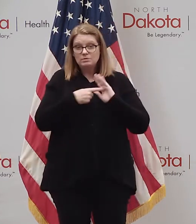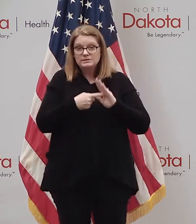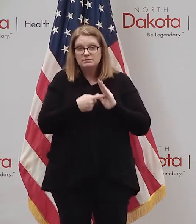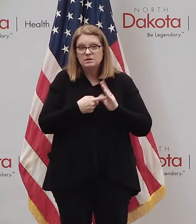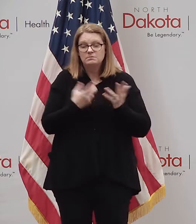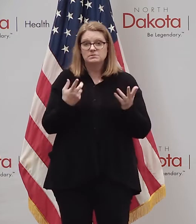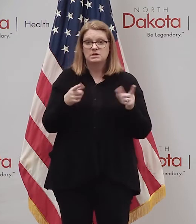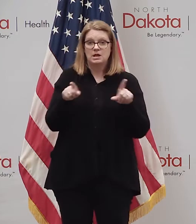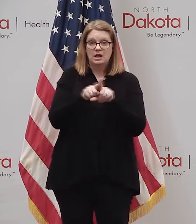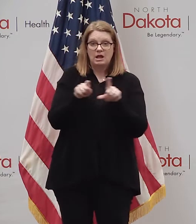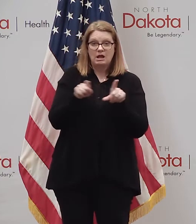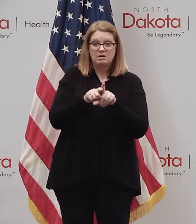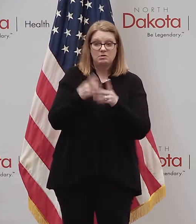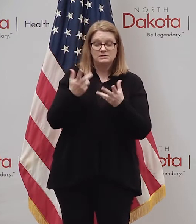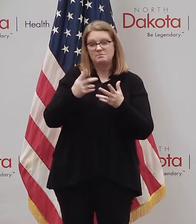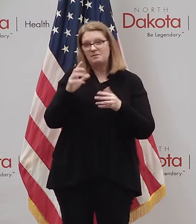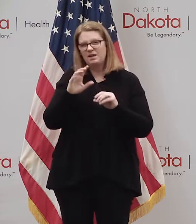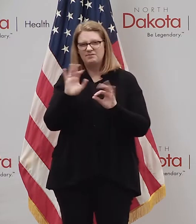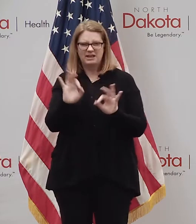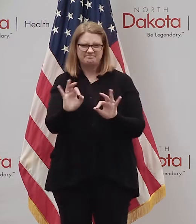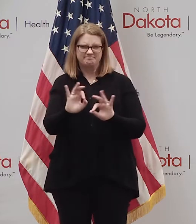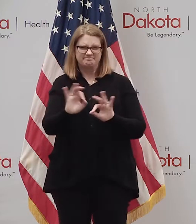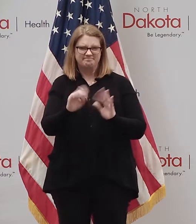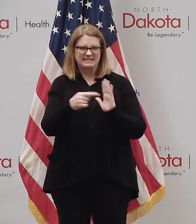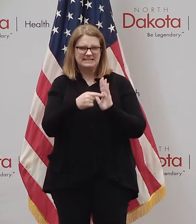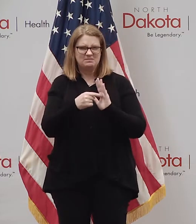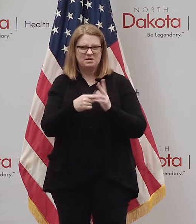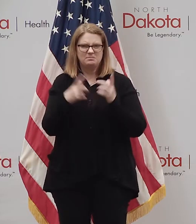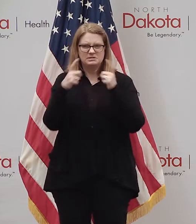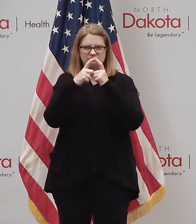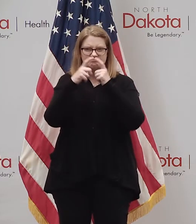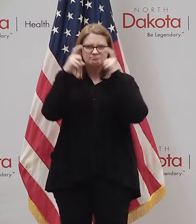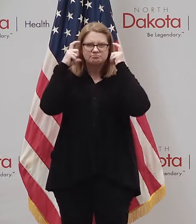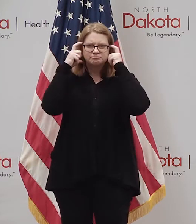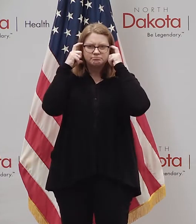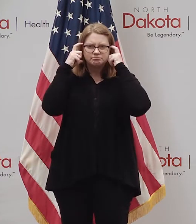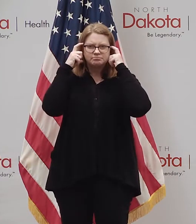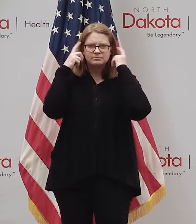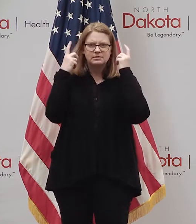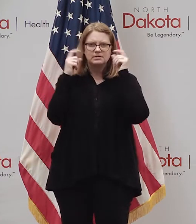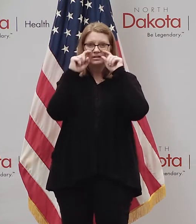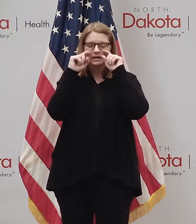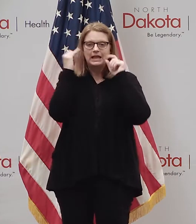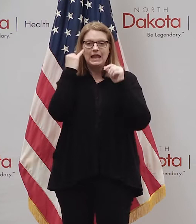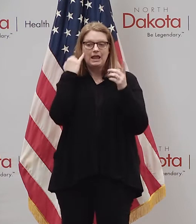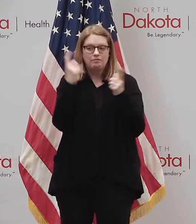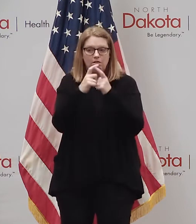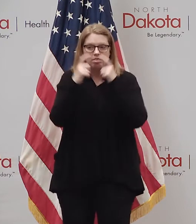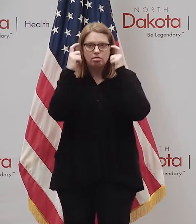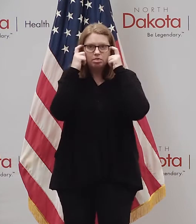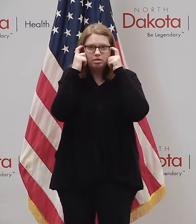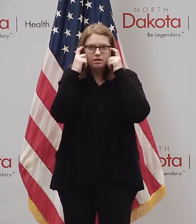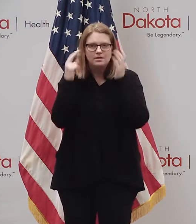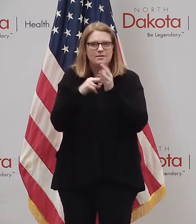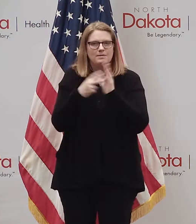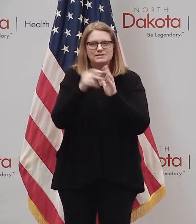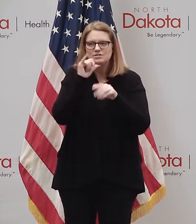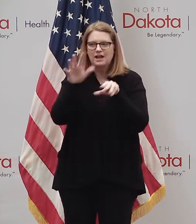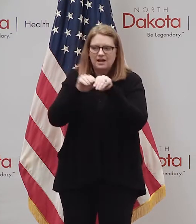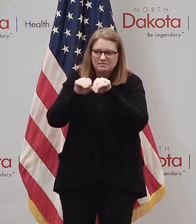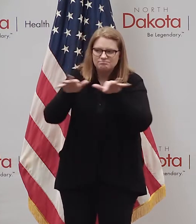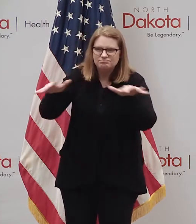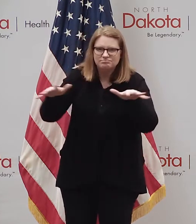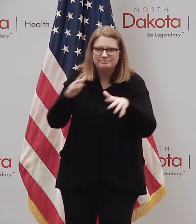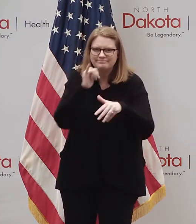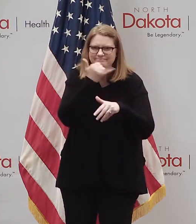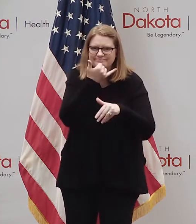a mask will reduce the risk and the likelihood that you may inadvertently pass the virus on to someone else. And that's all I have